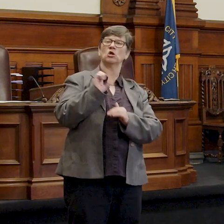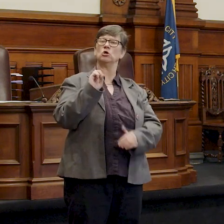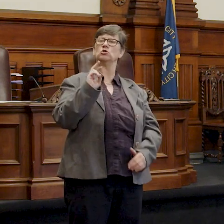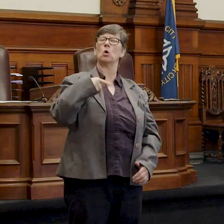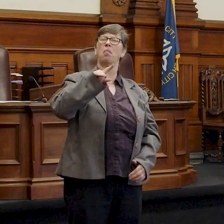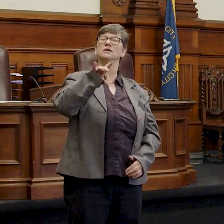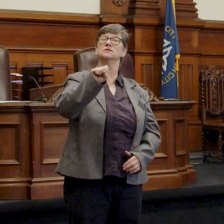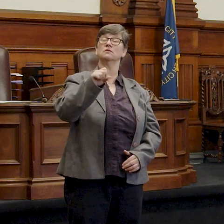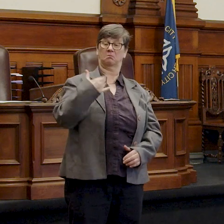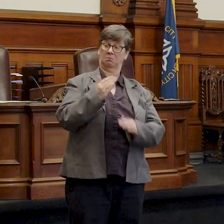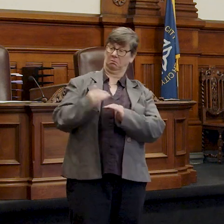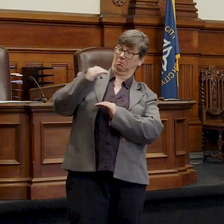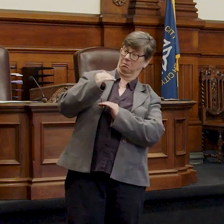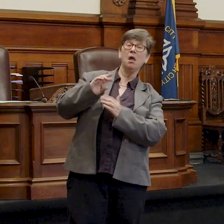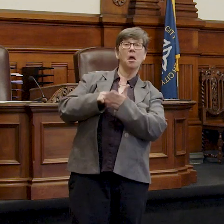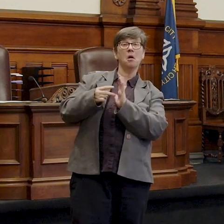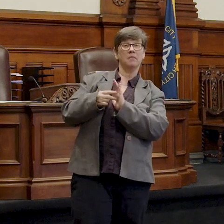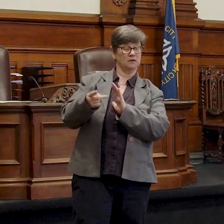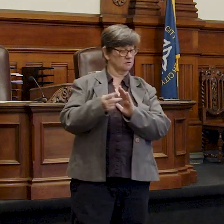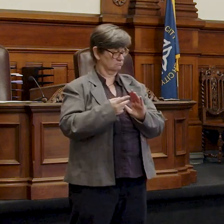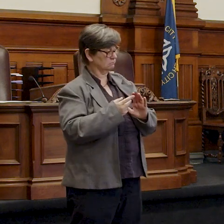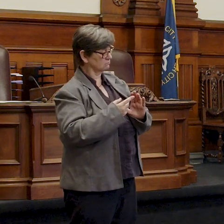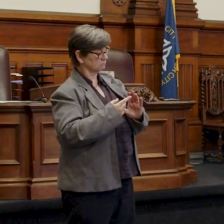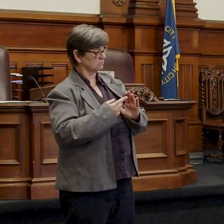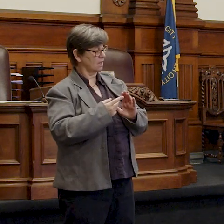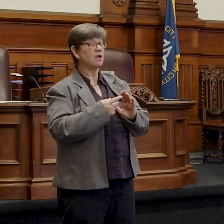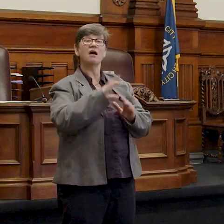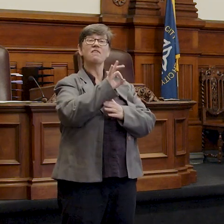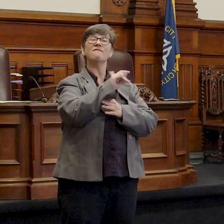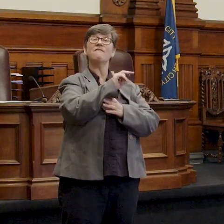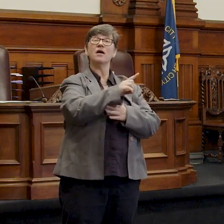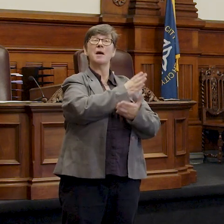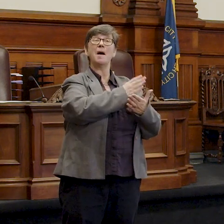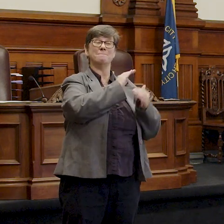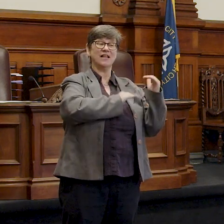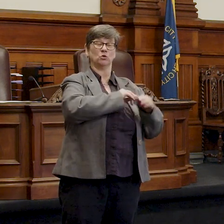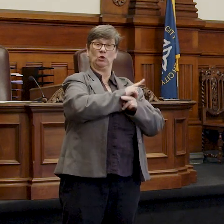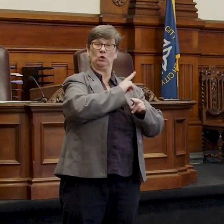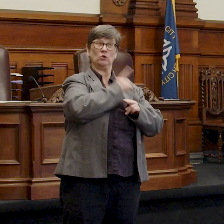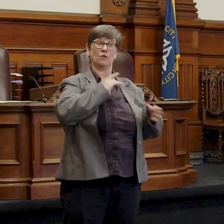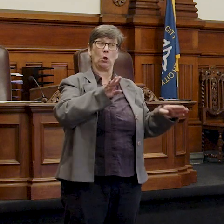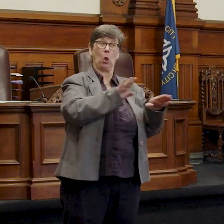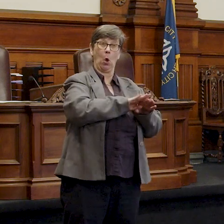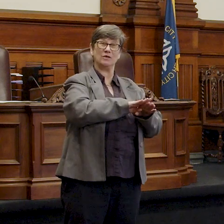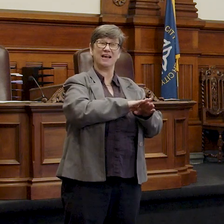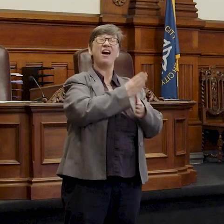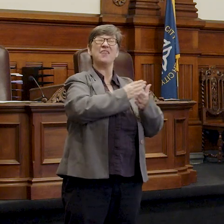This will allow us to replenish a significant portion of the fund balance used to close the budget gap in